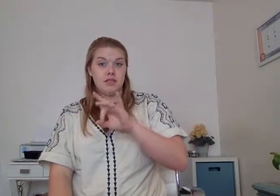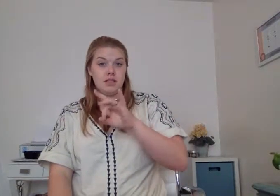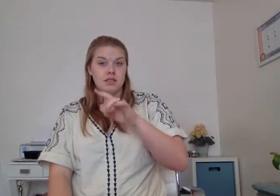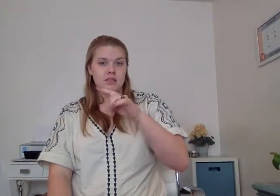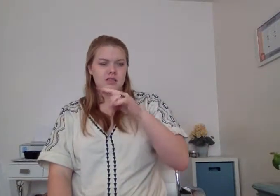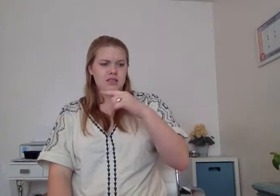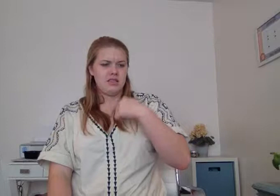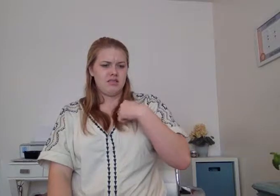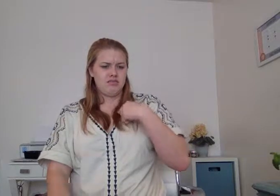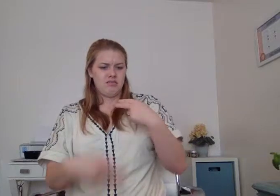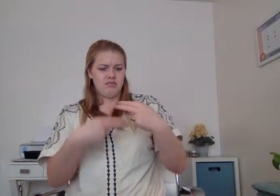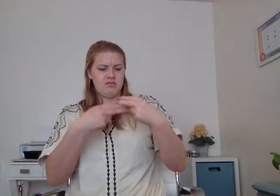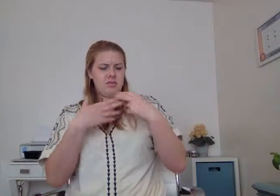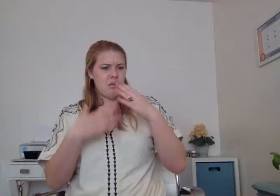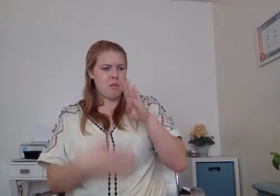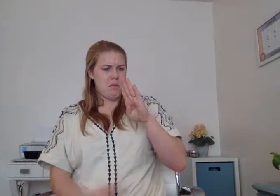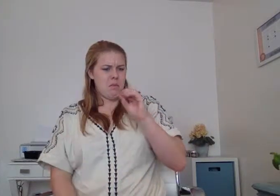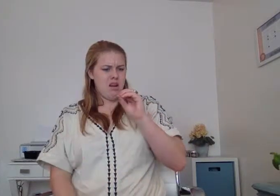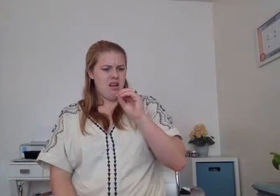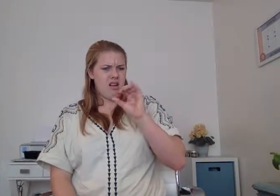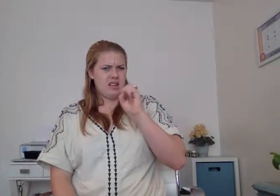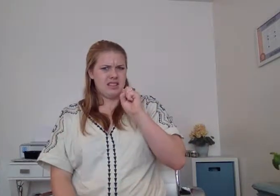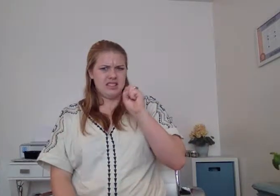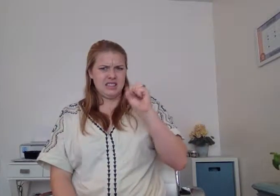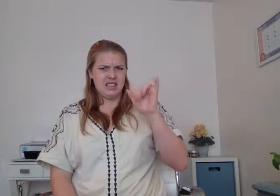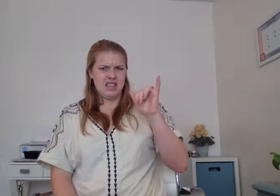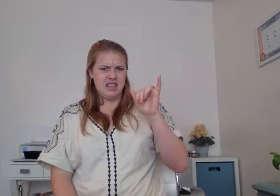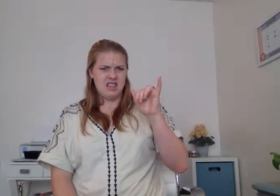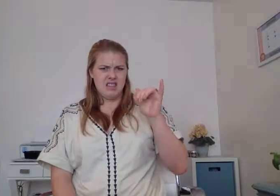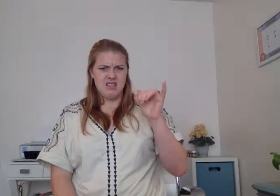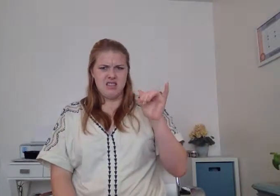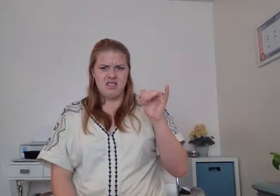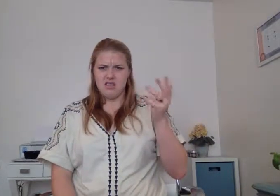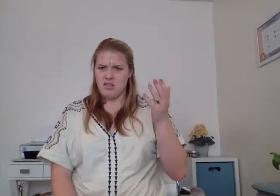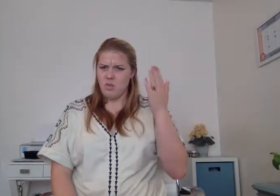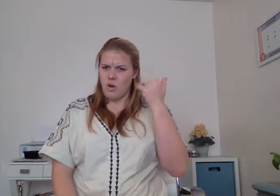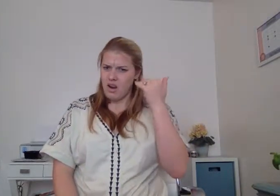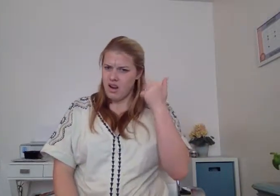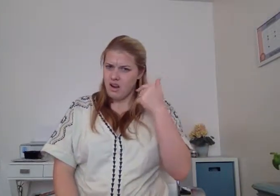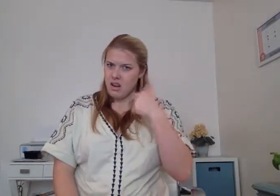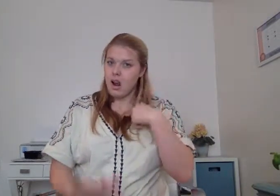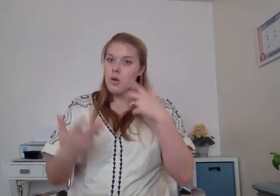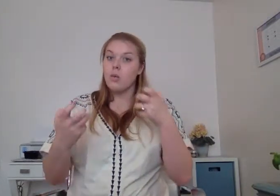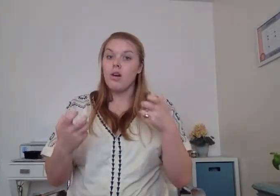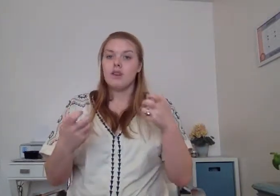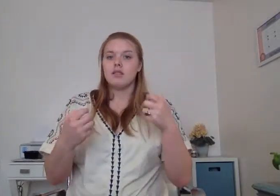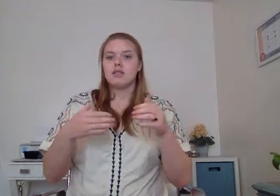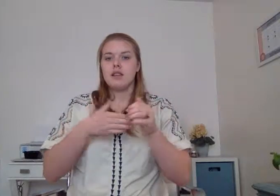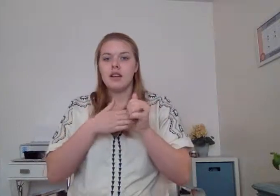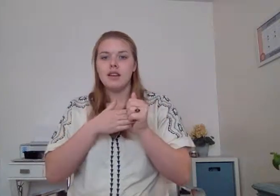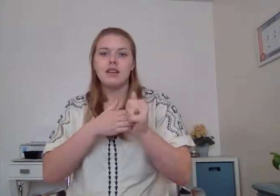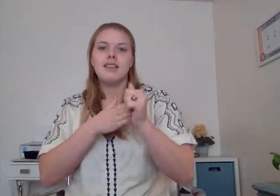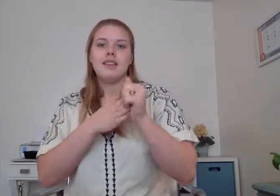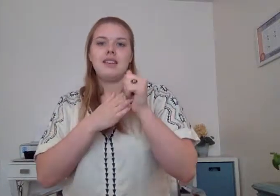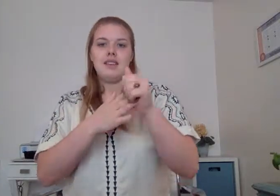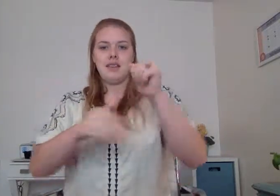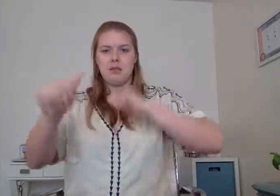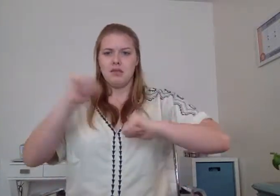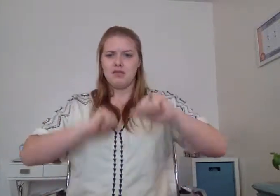called bossy because I wanted to direct the plays that we would put on for our parents. But the boys were